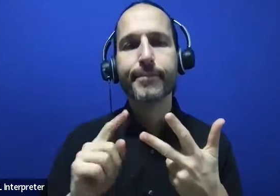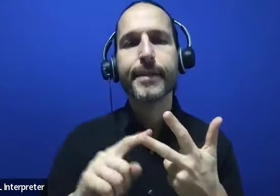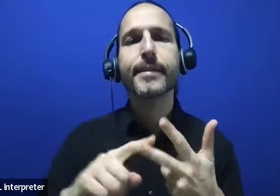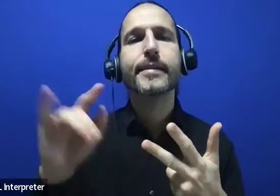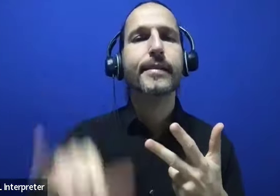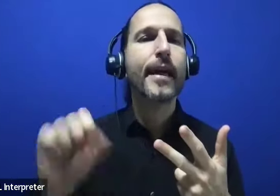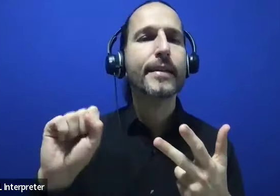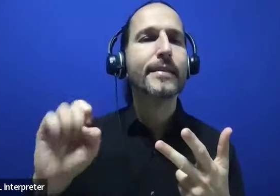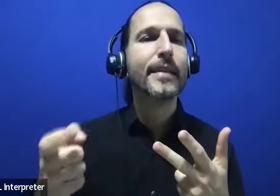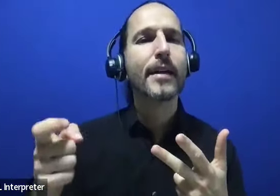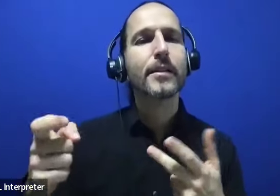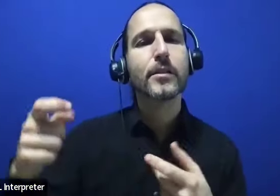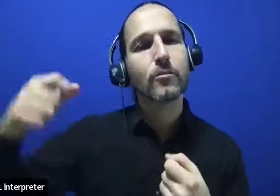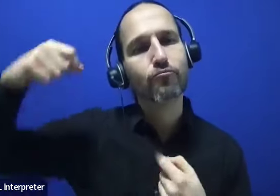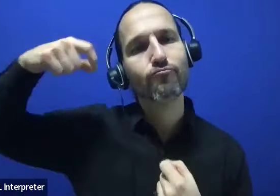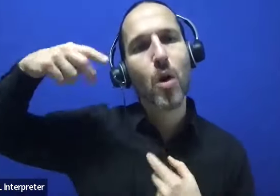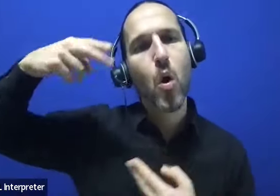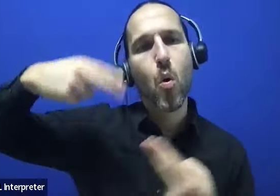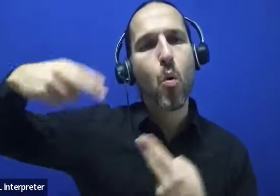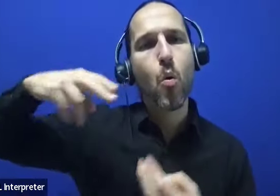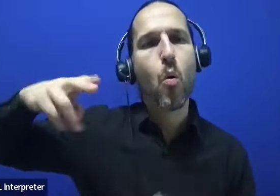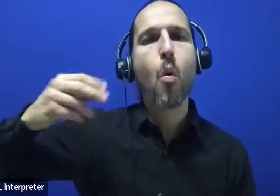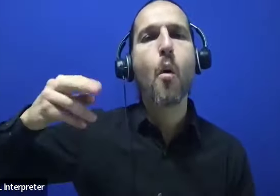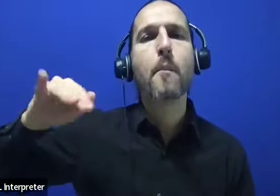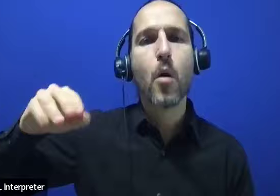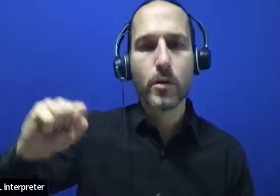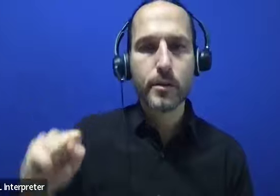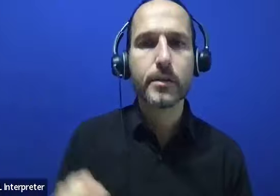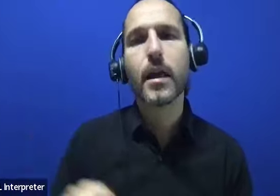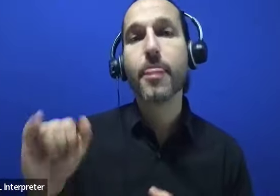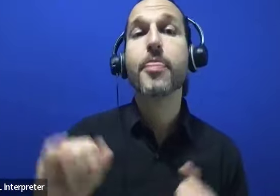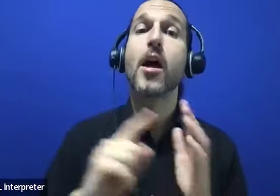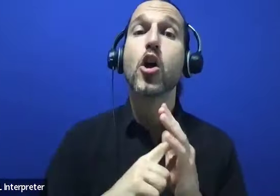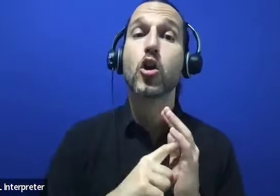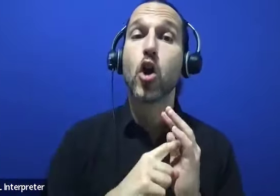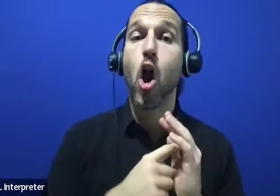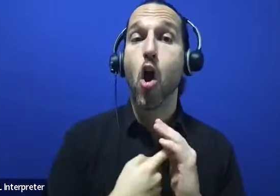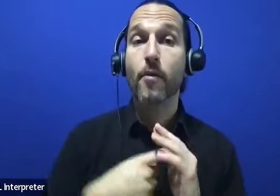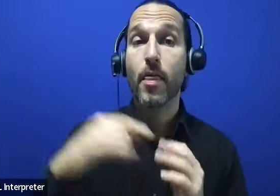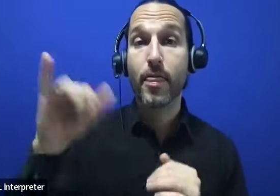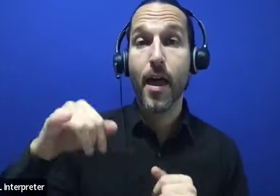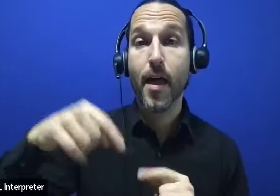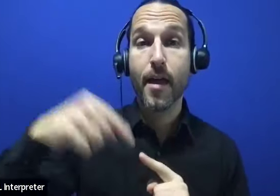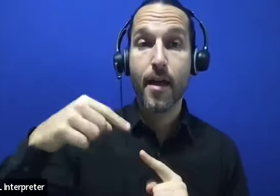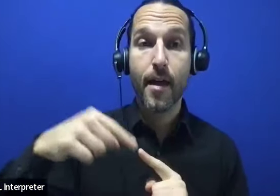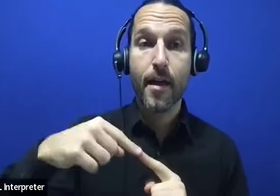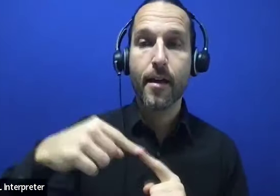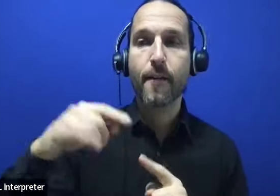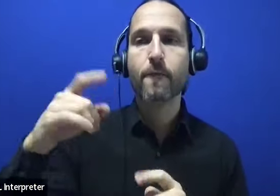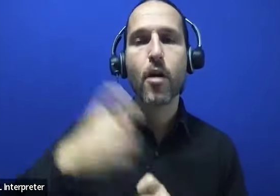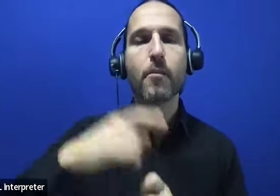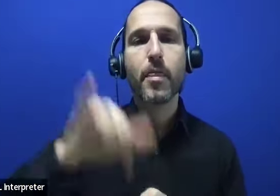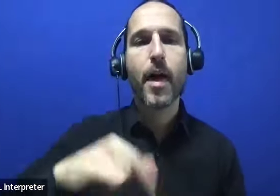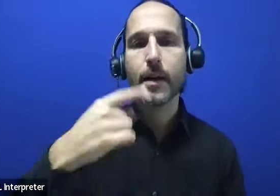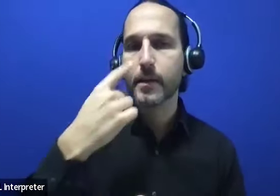Hypogonadotropic hypogonadism means that the origin of this is from the nasal